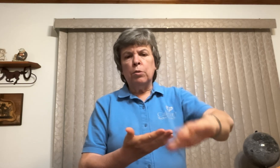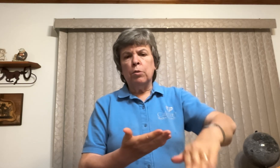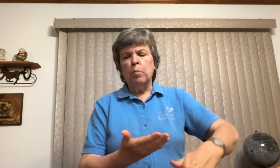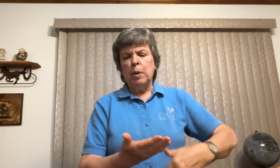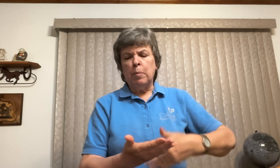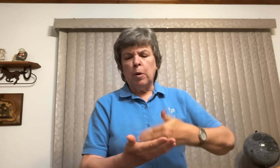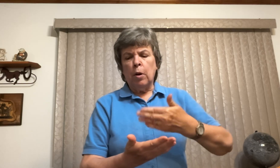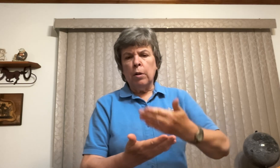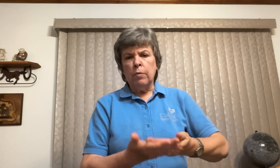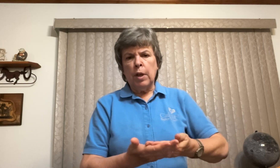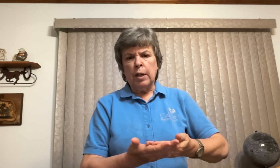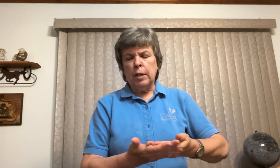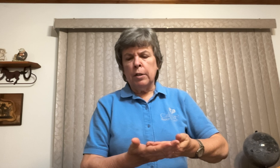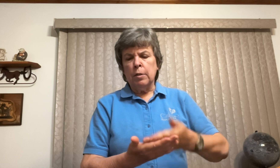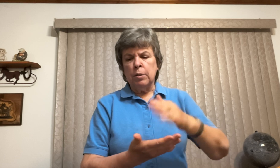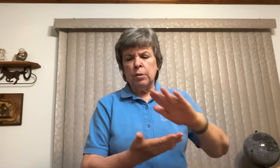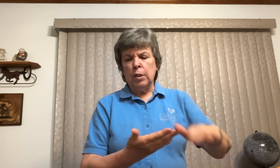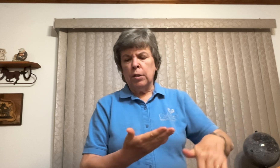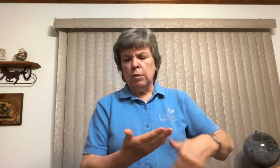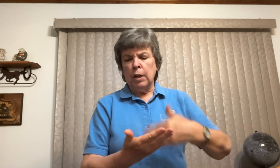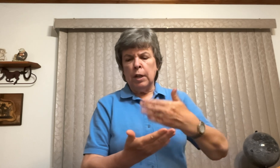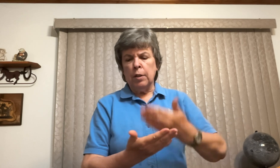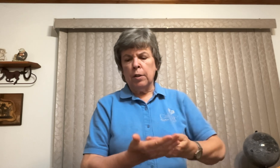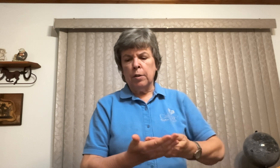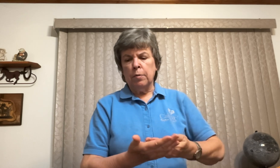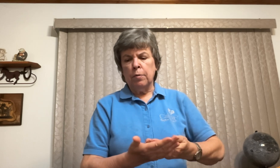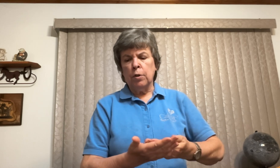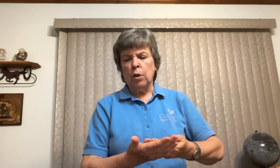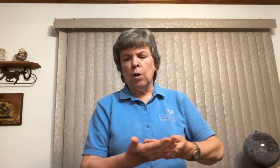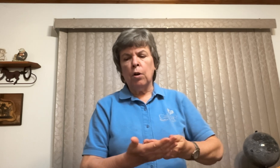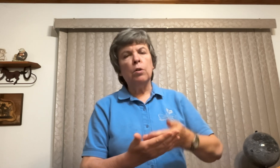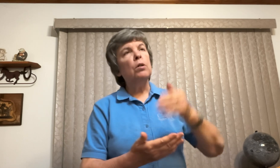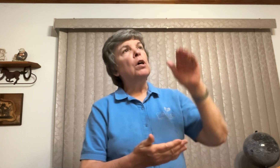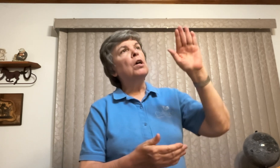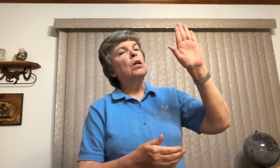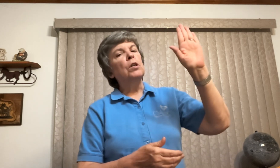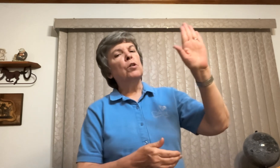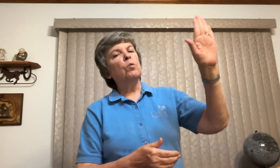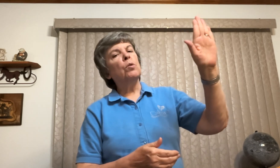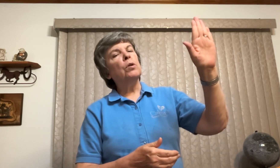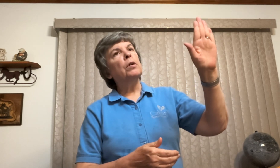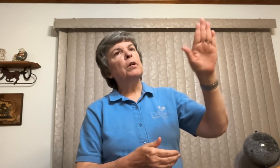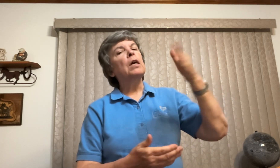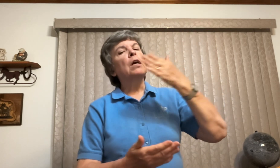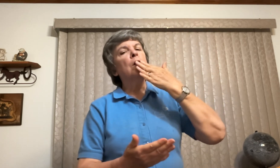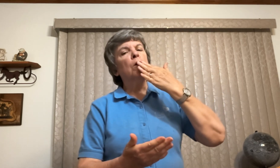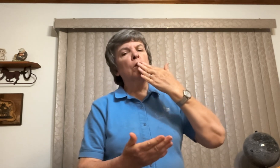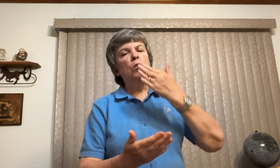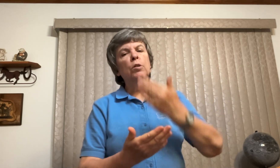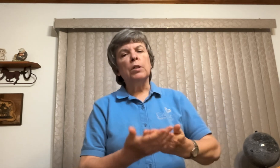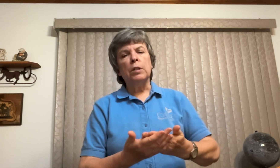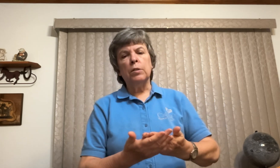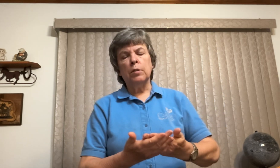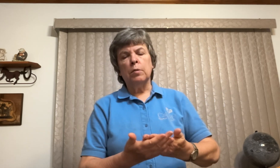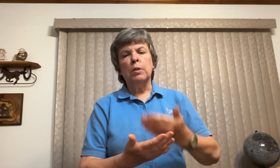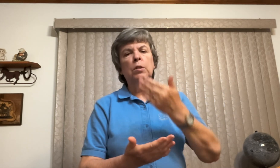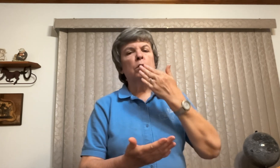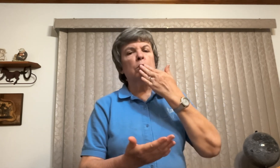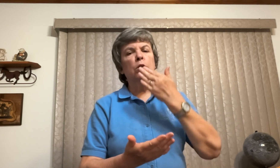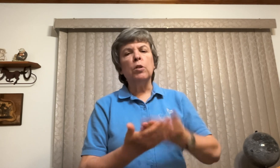scoop up all of that air and stick it in your hand there. For all your goodness, this is good